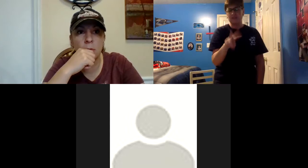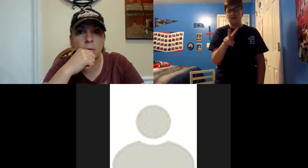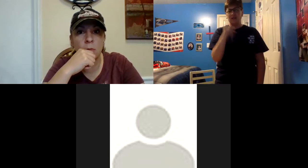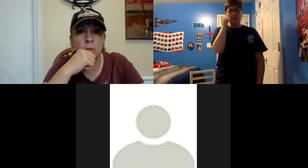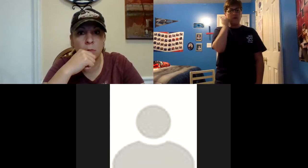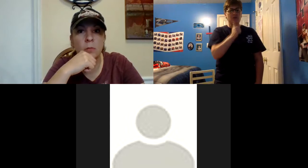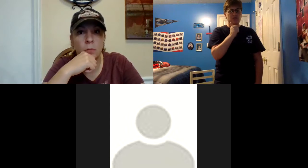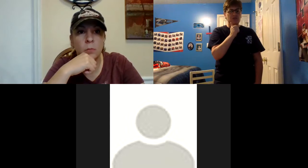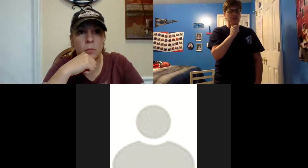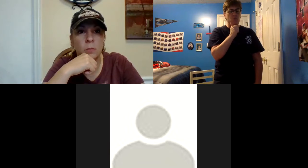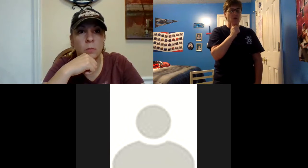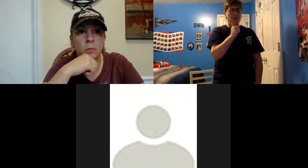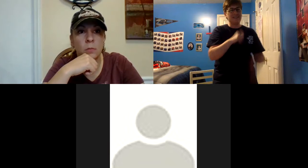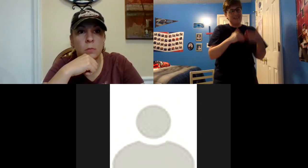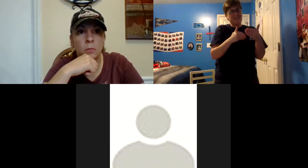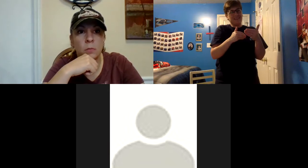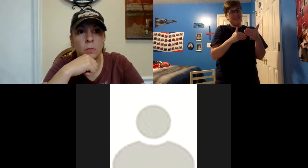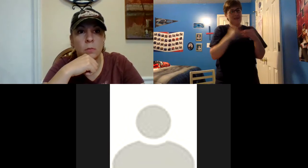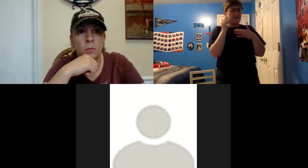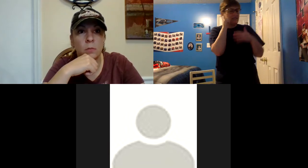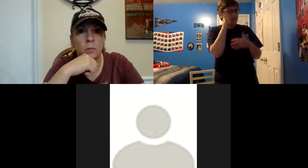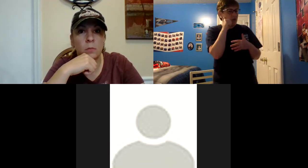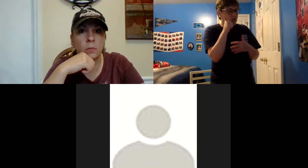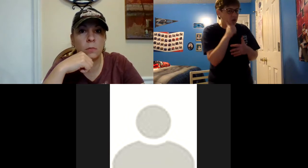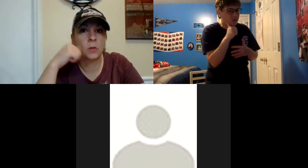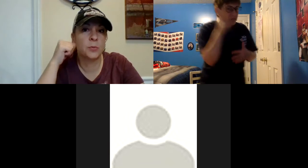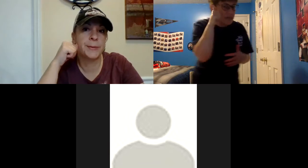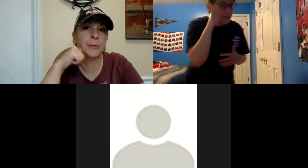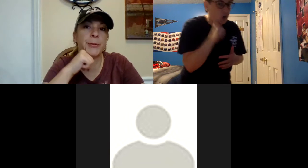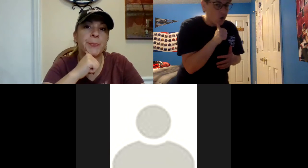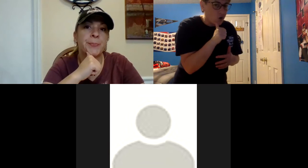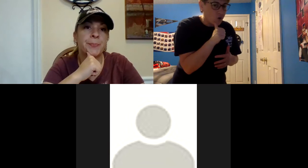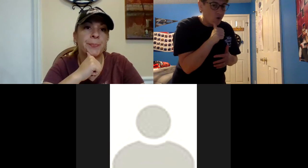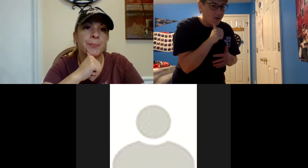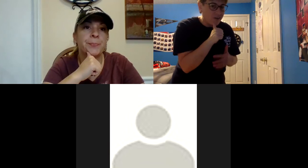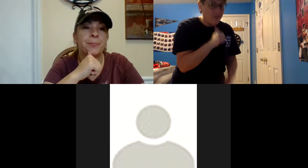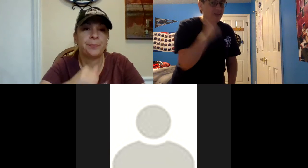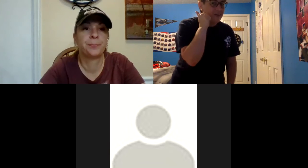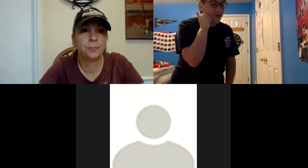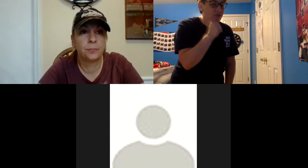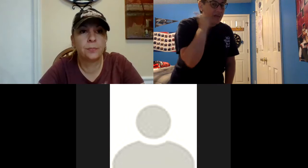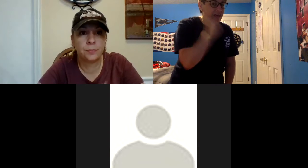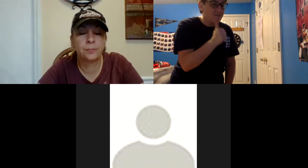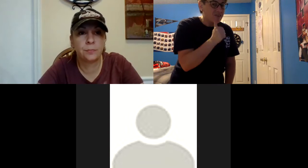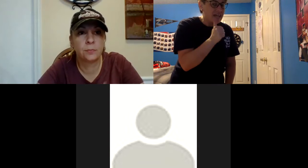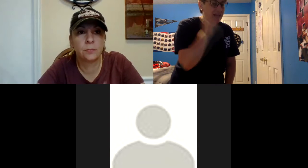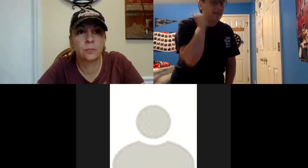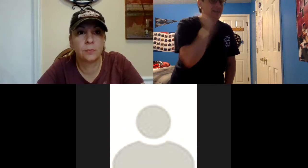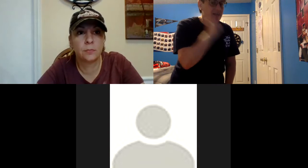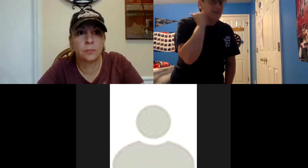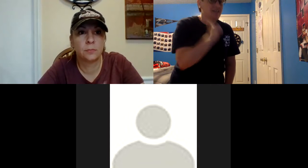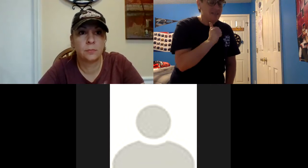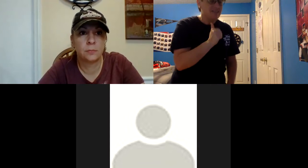times. I mean, I wouldn't do just one, because then it's so close to being girl, you know, that every